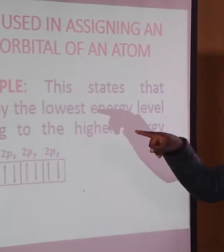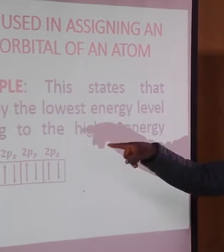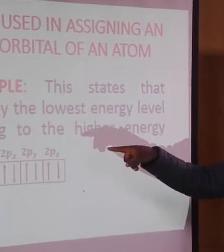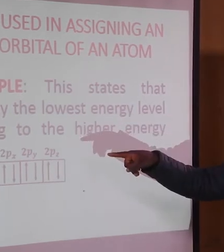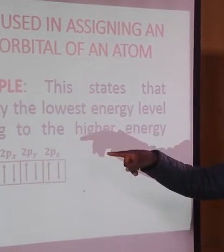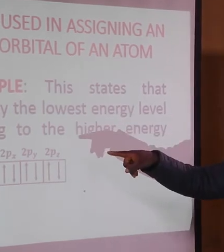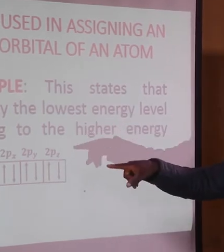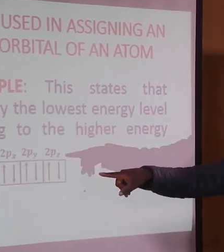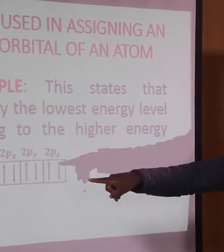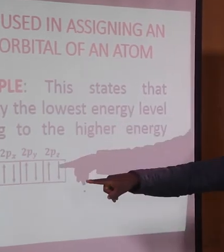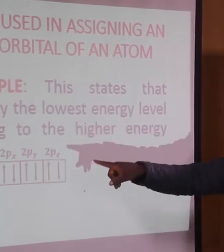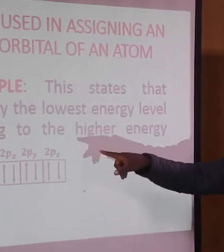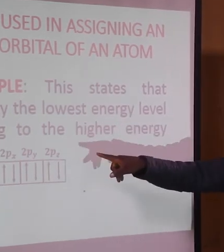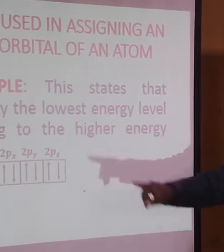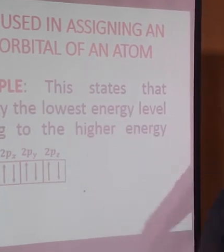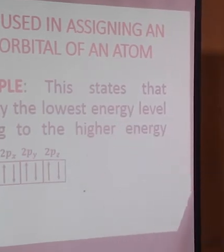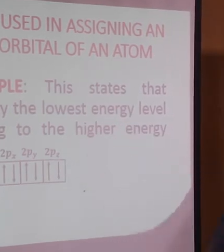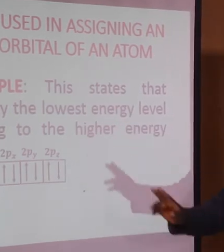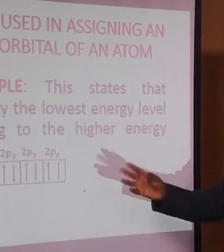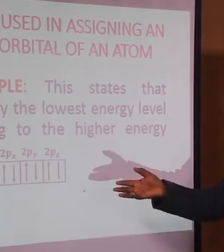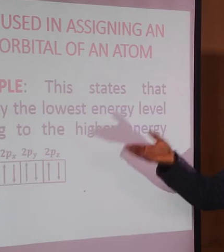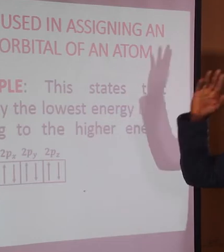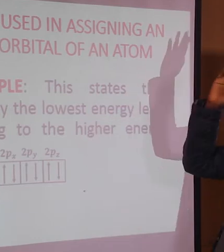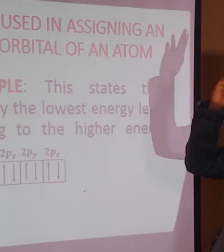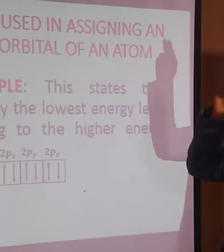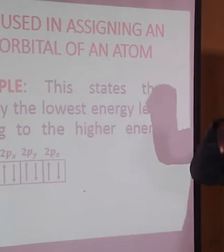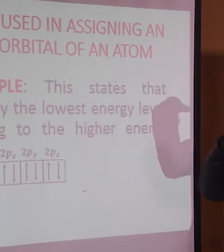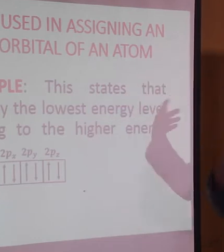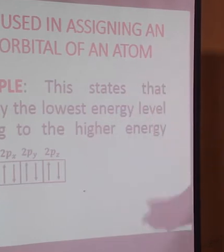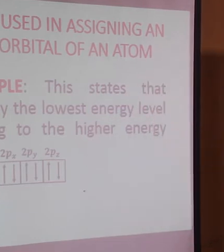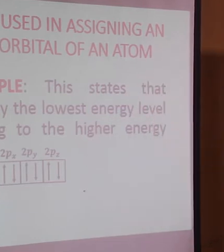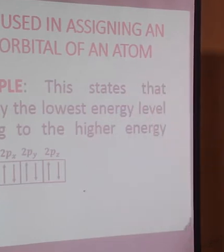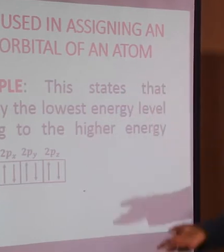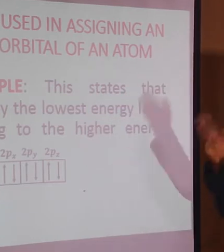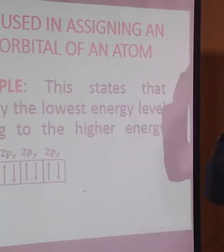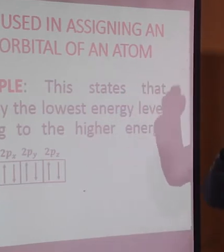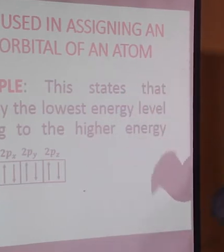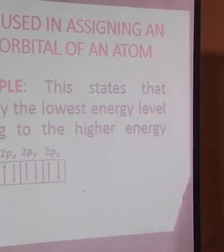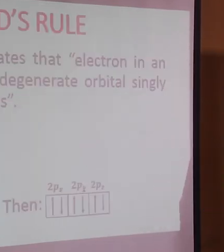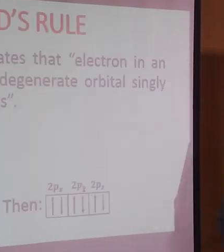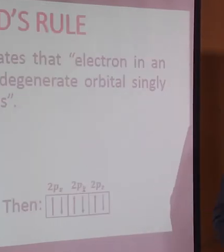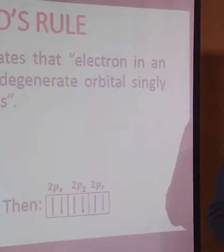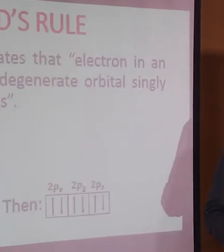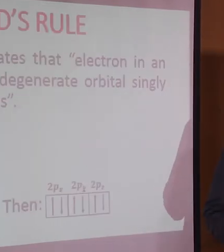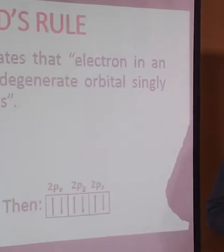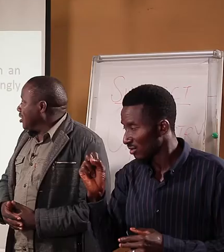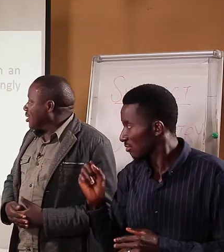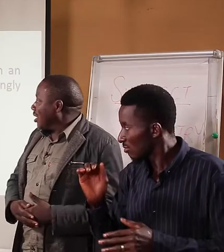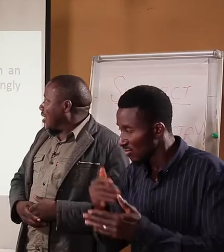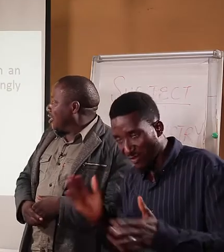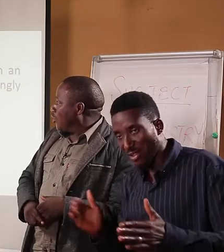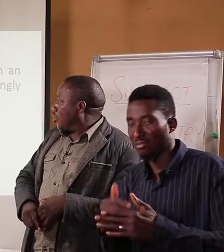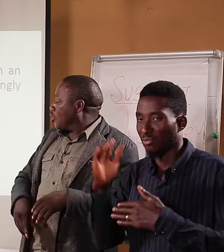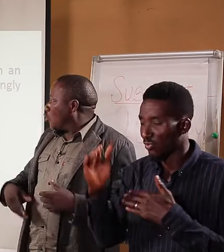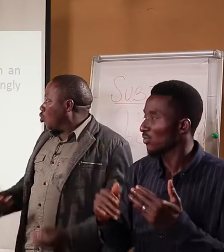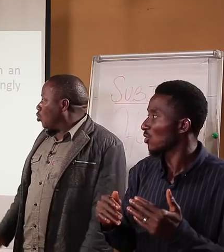to what? 2s. They cannot jump 1s to 3s. That is what Aufbau is saying. Next, we have another scientist